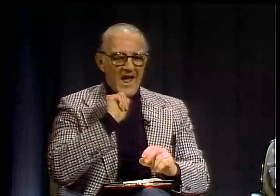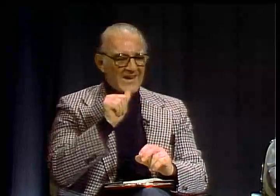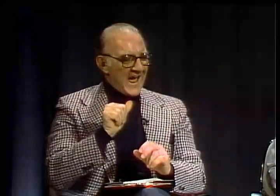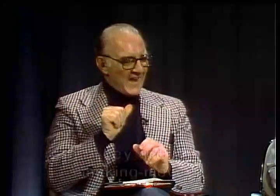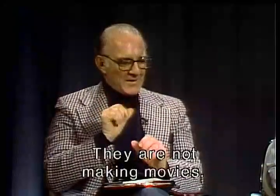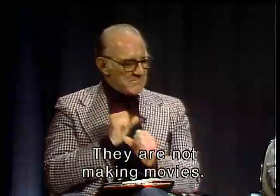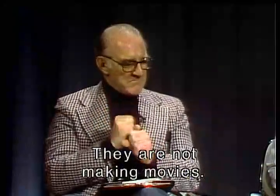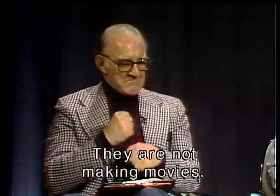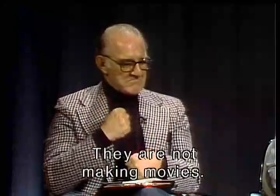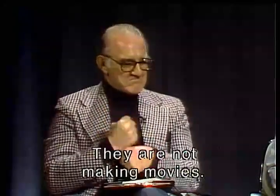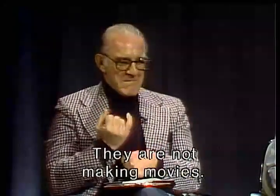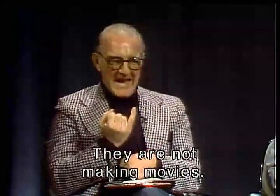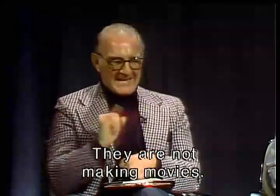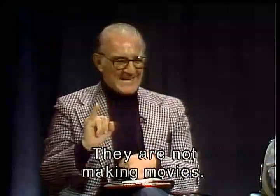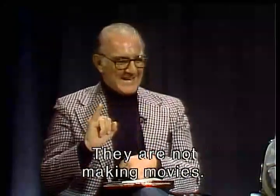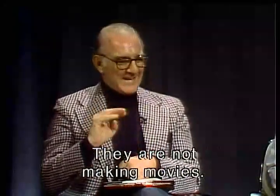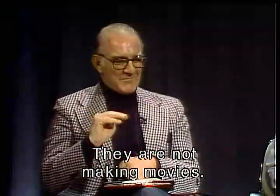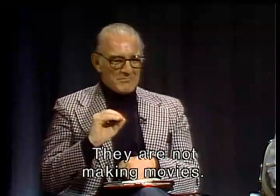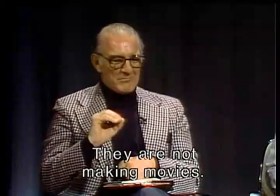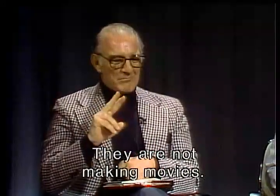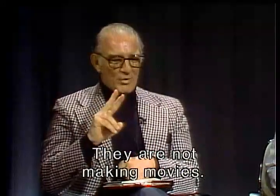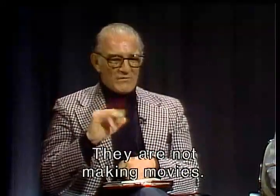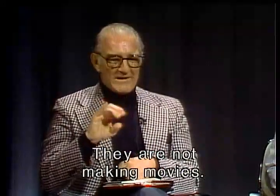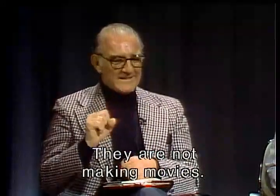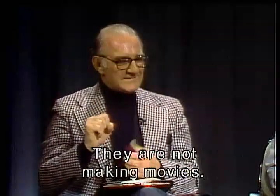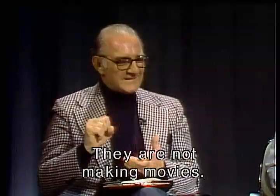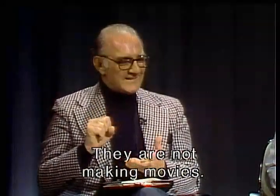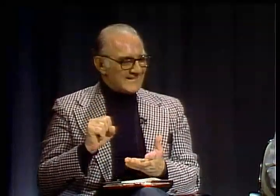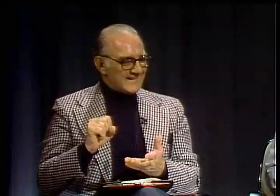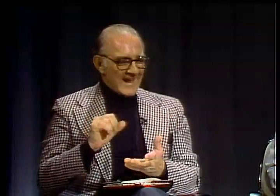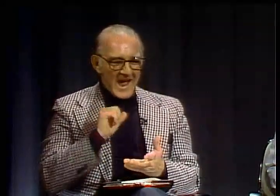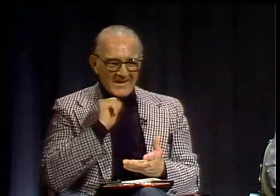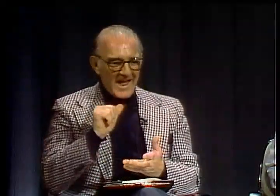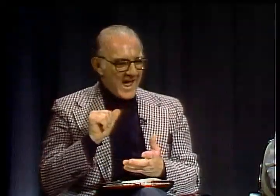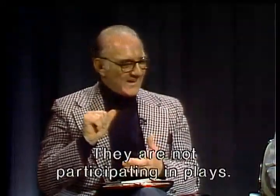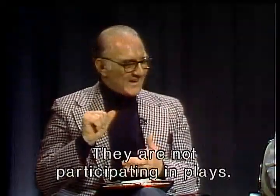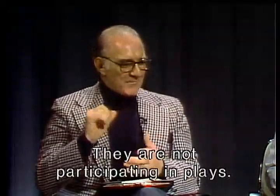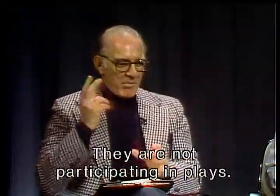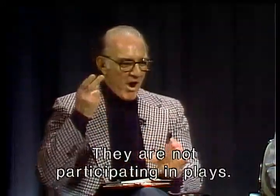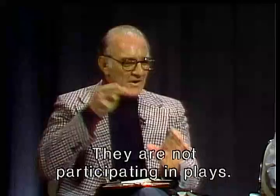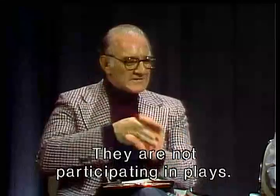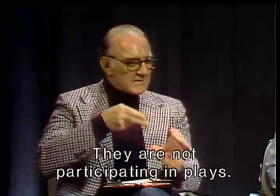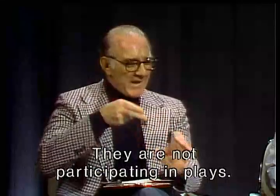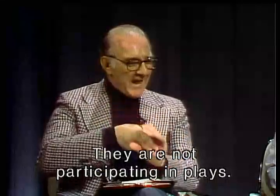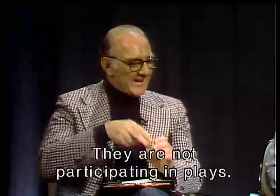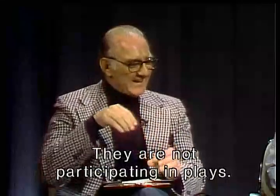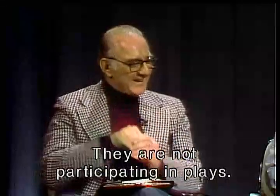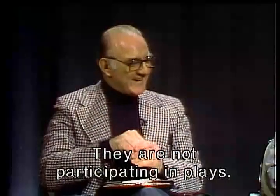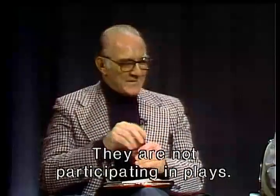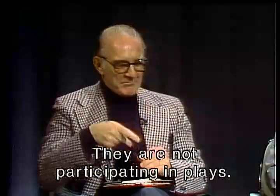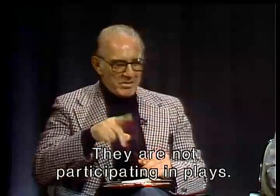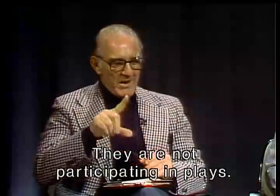not making movies. They are not participating in